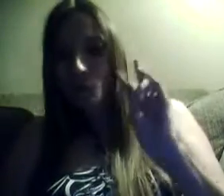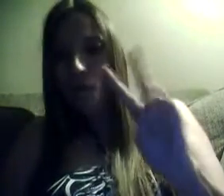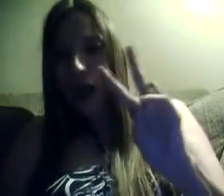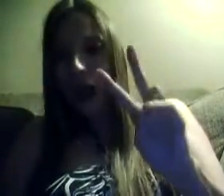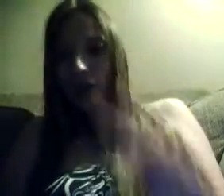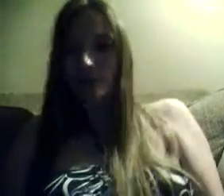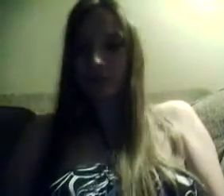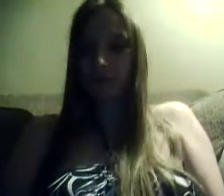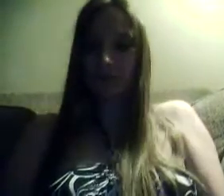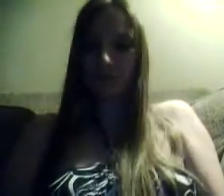The frog knows. It's he's